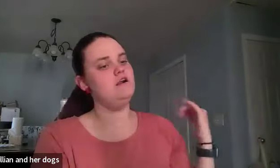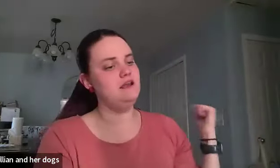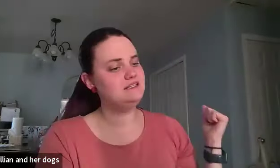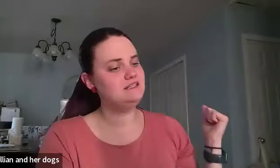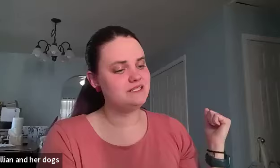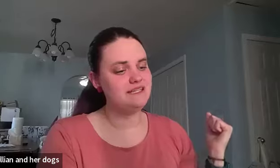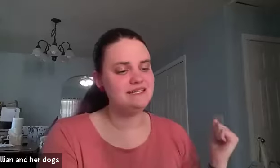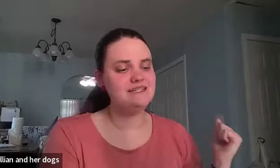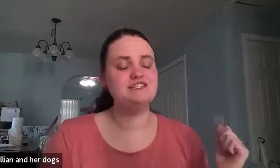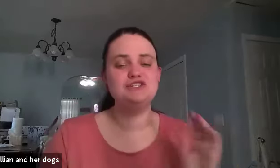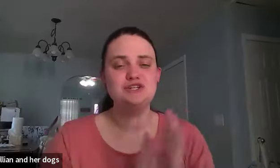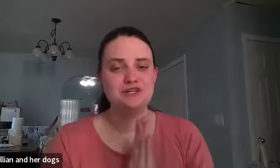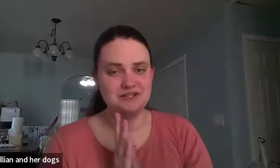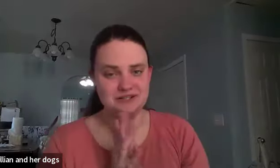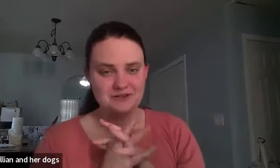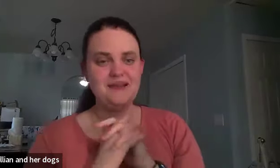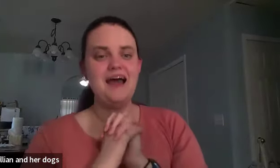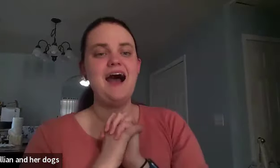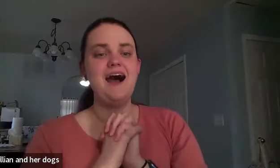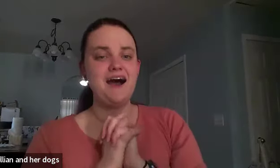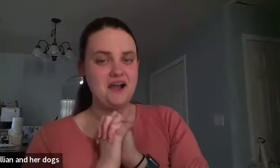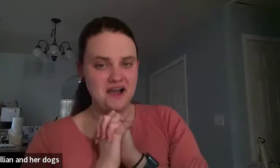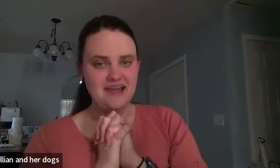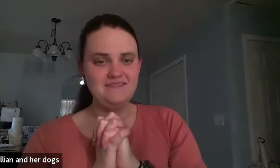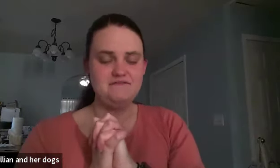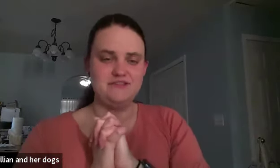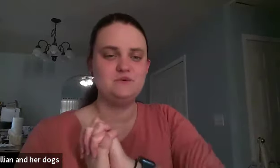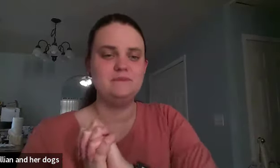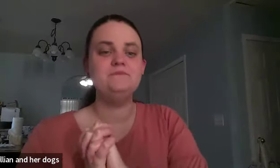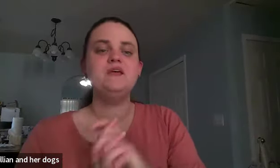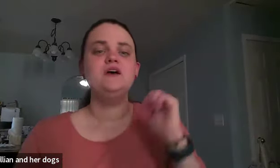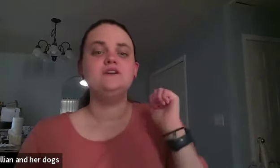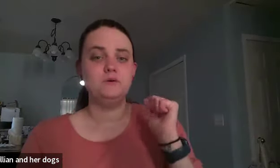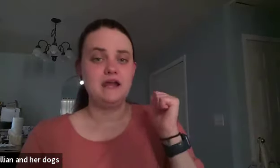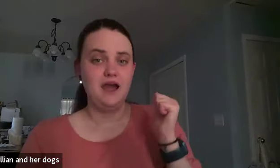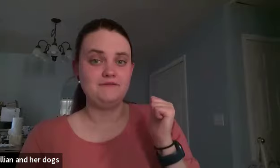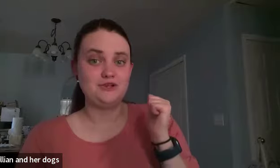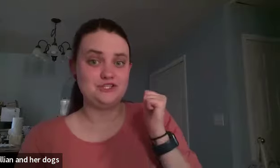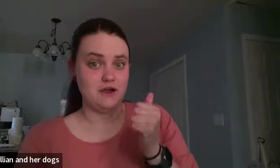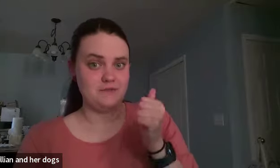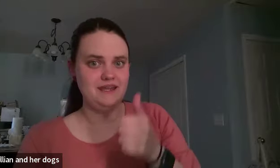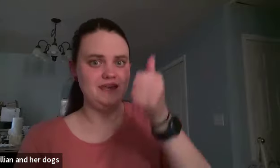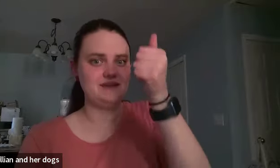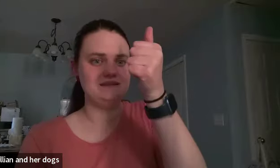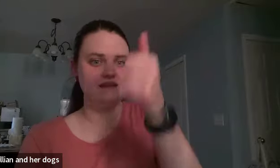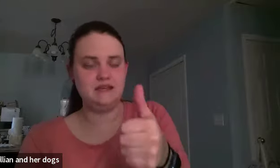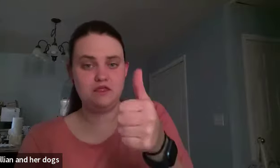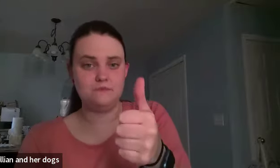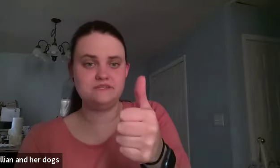Our next one is turtle. I love this one. You want to have your dominant hand in a thumbs